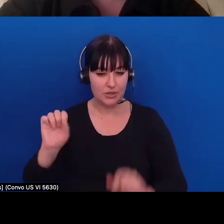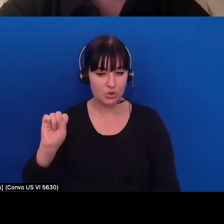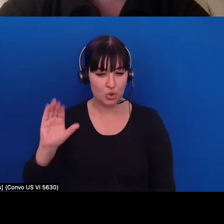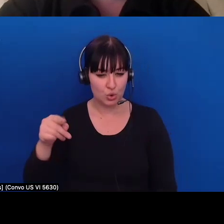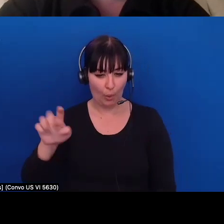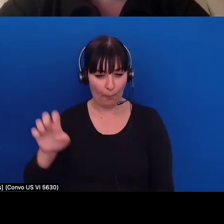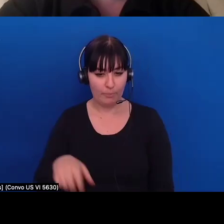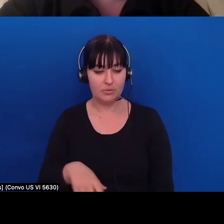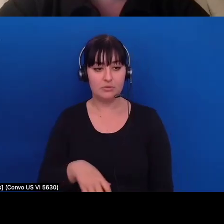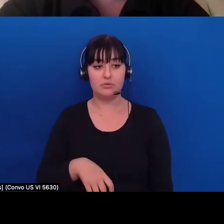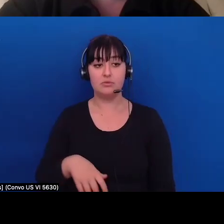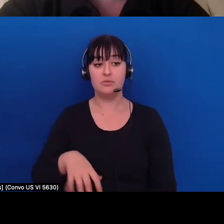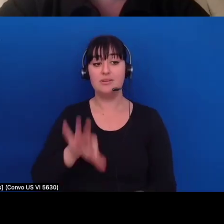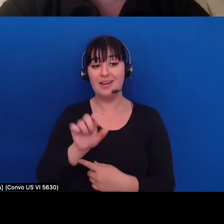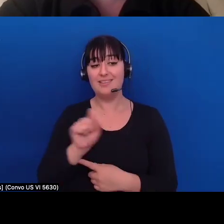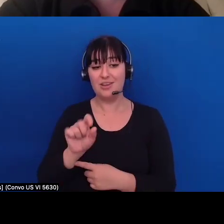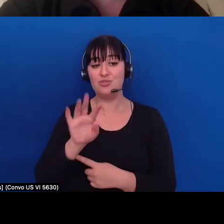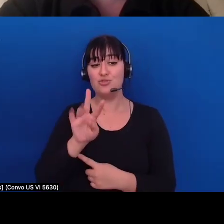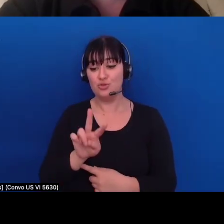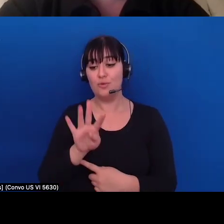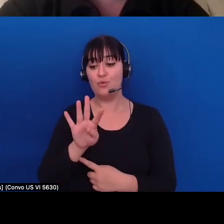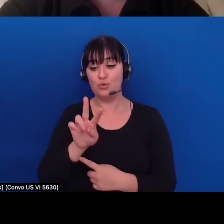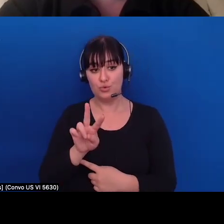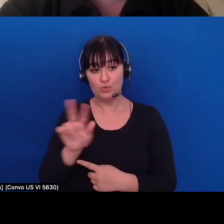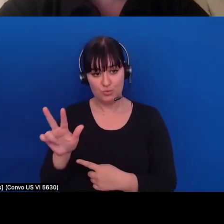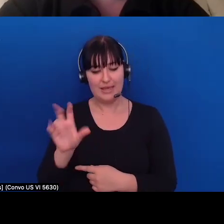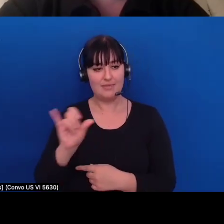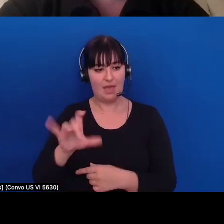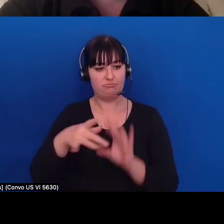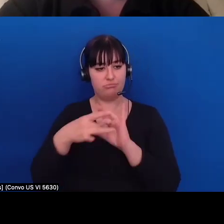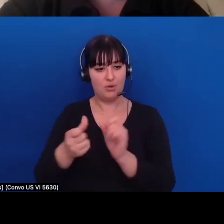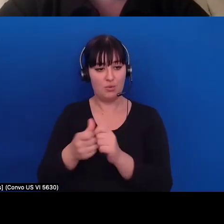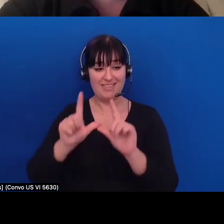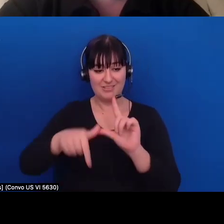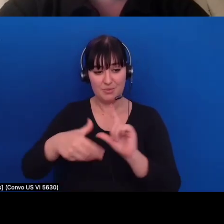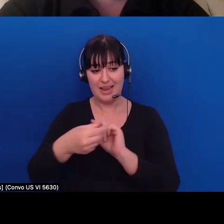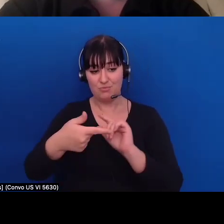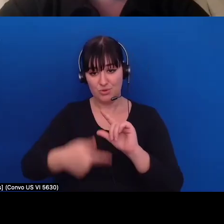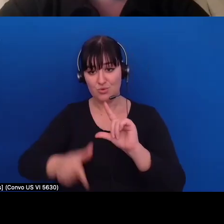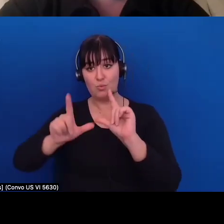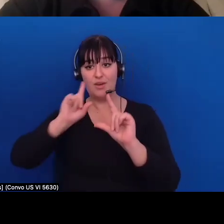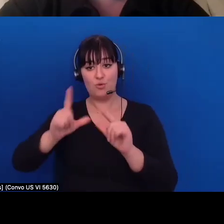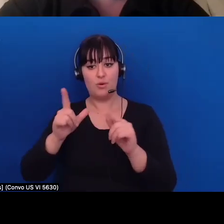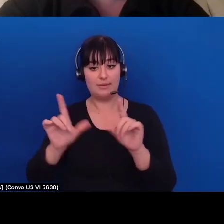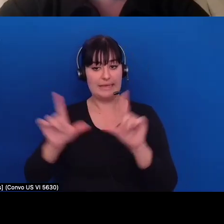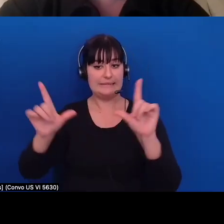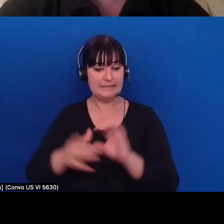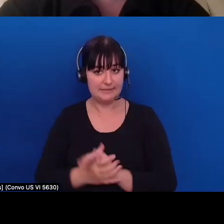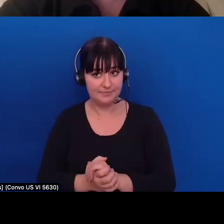Section 9-2423 pertains to expiration and renewal of licenses.